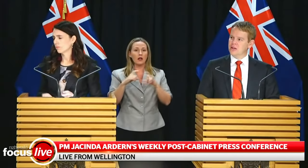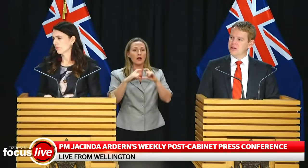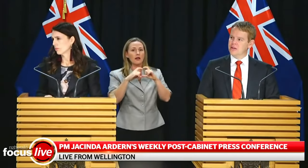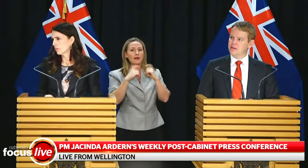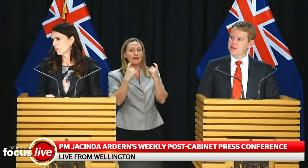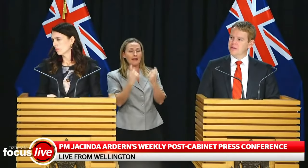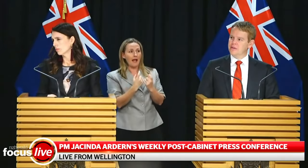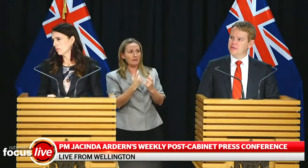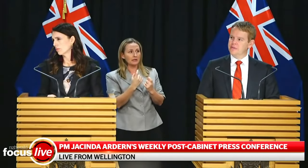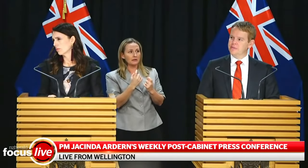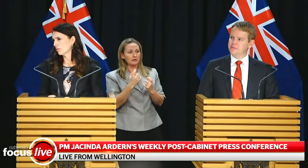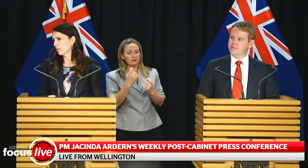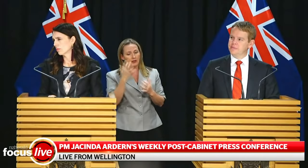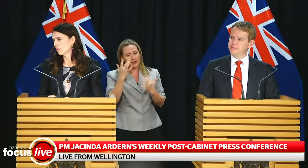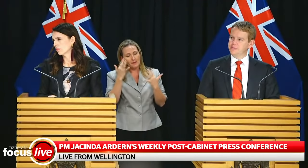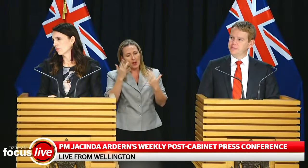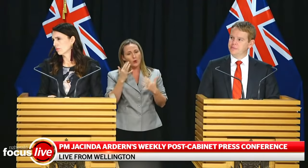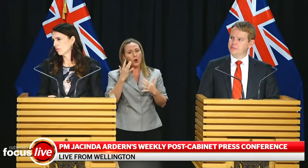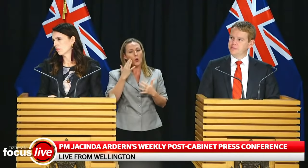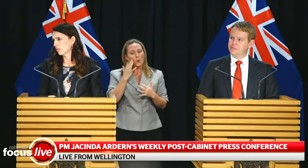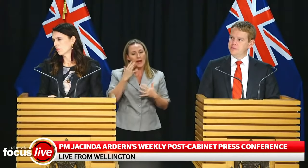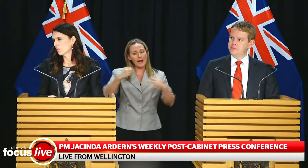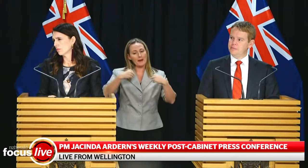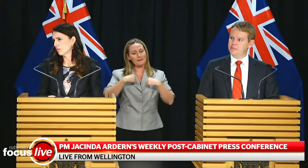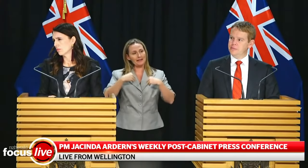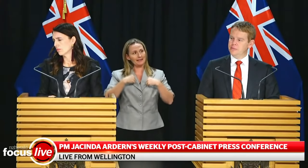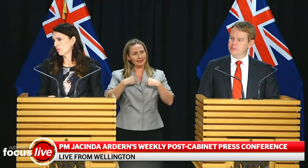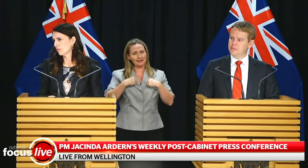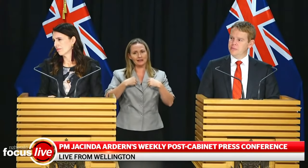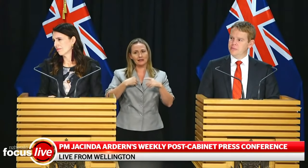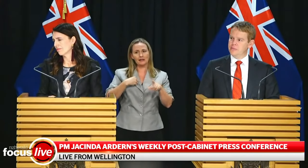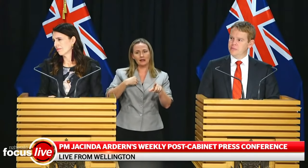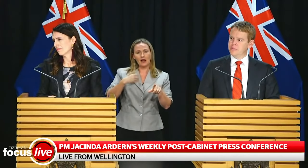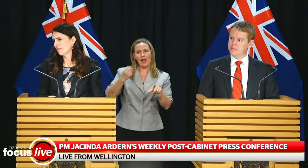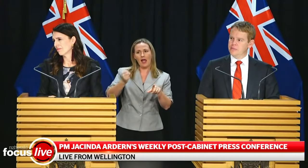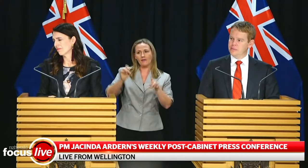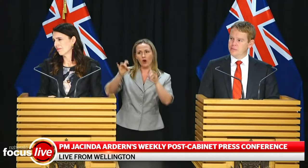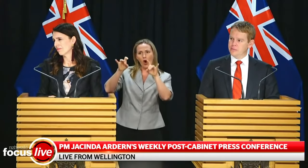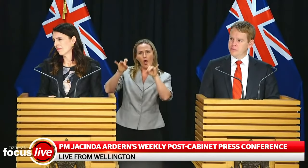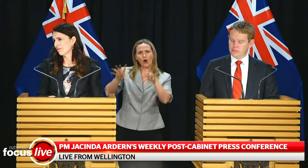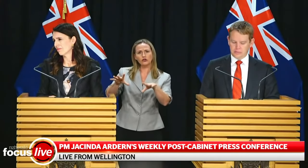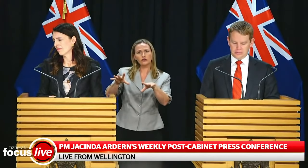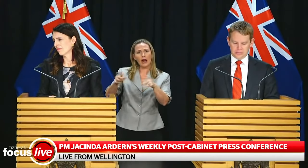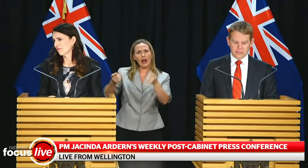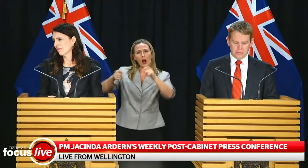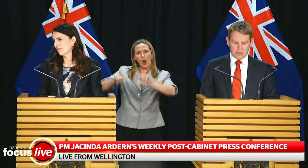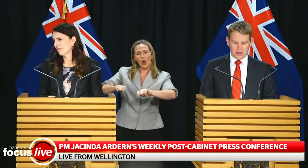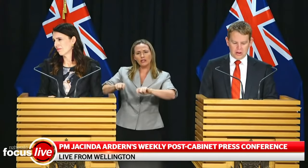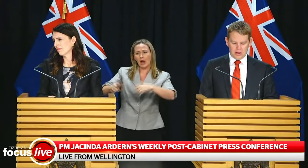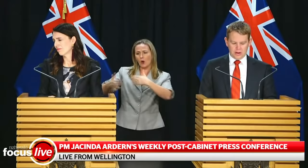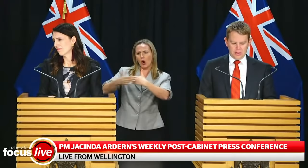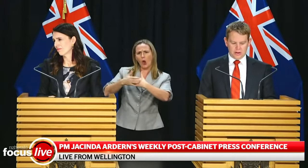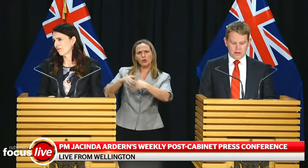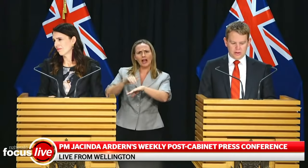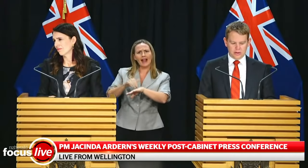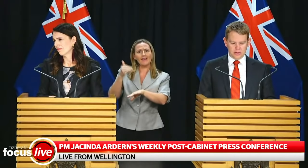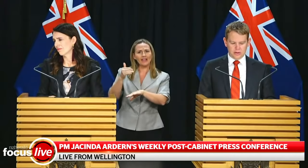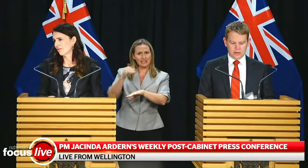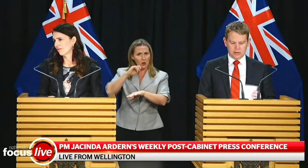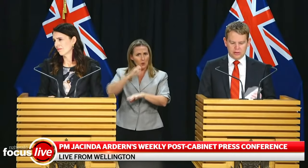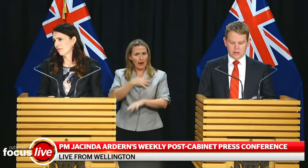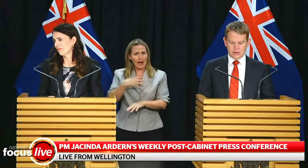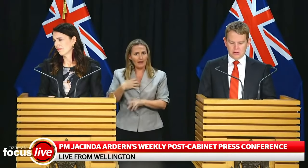and when businesses which were affected by the Australian lockdowns and closure bubble might get government